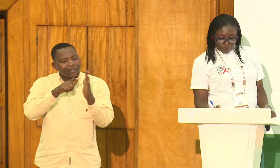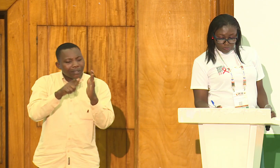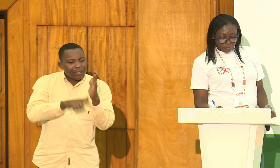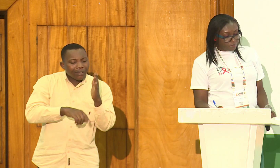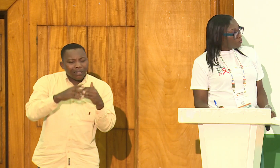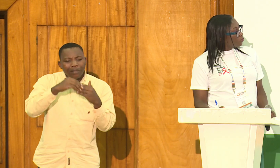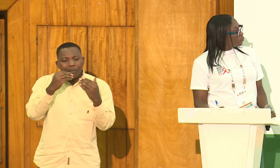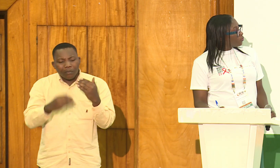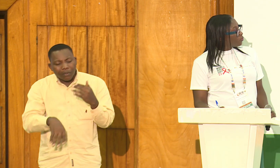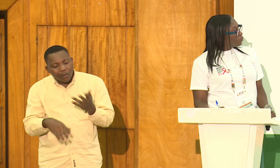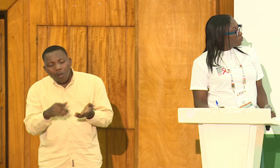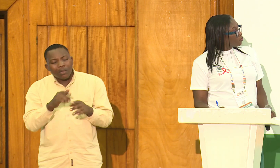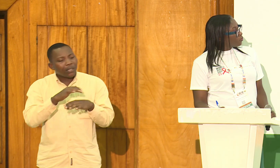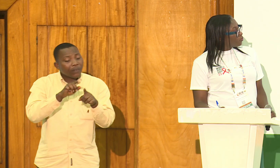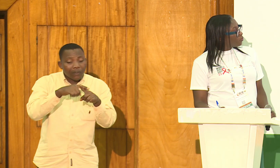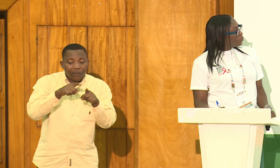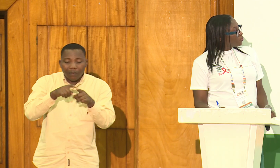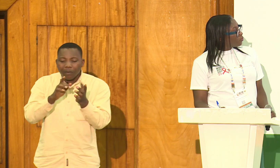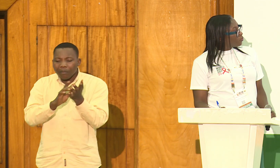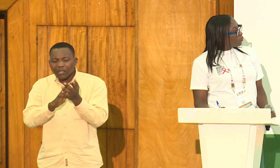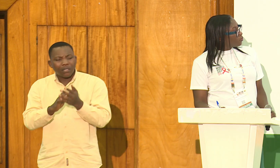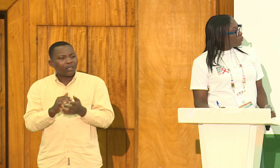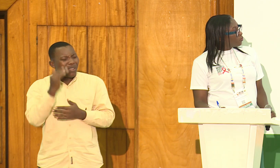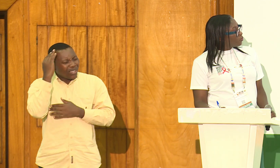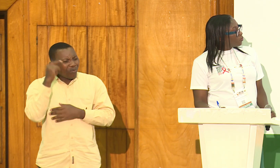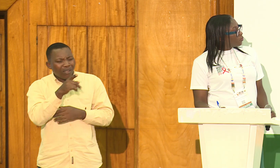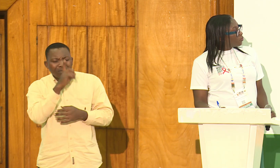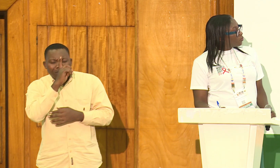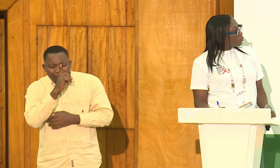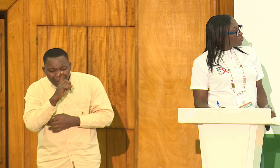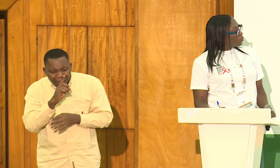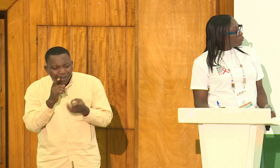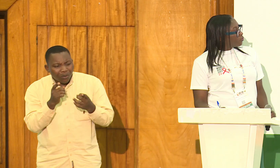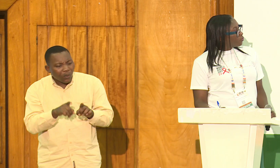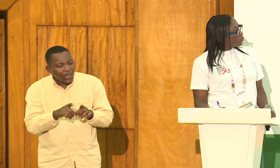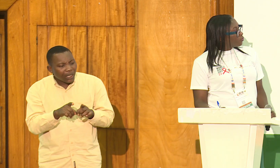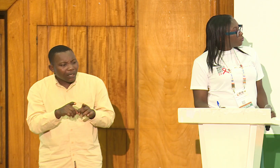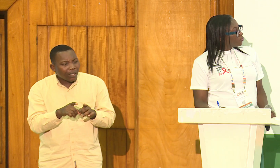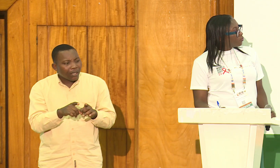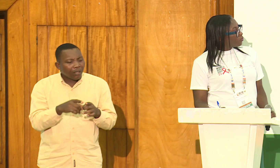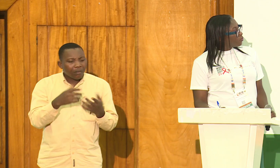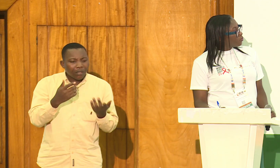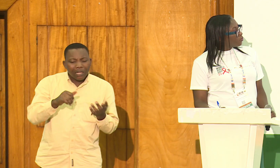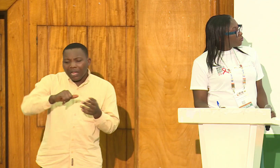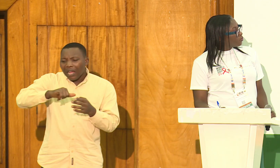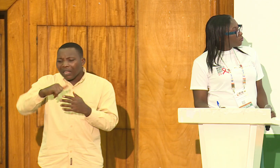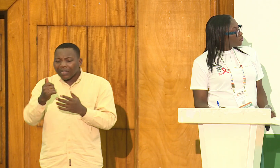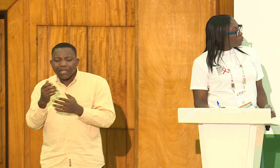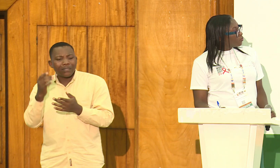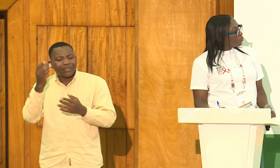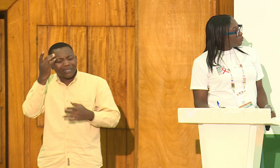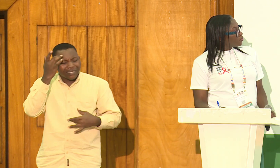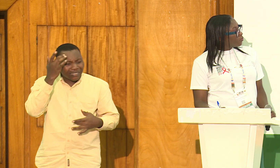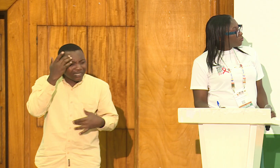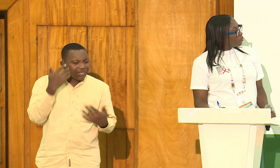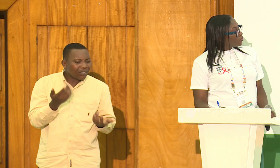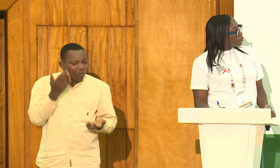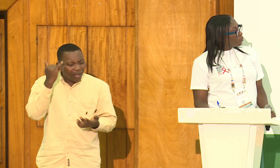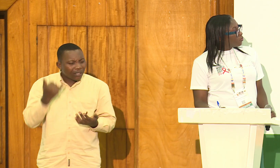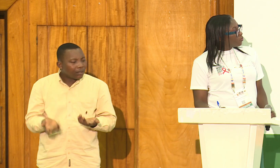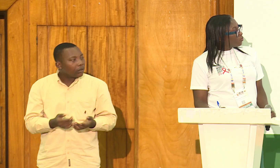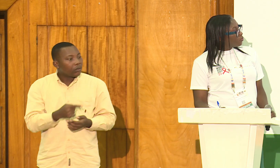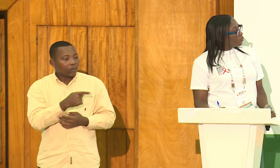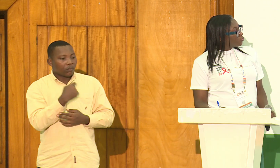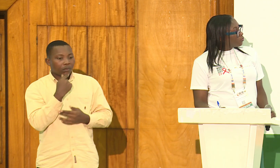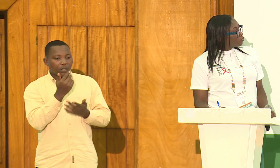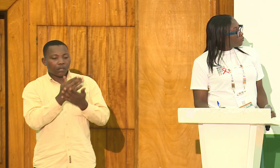lenacapavir, TLD, everything. Why are you silent when it comes to non-communicable diseases? And she said something that